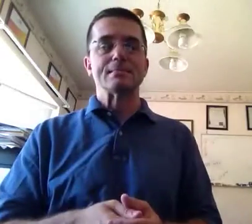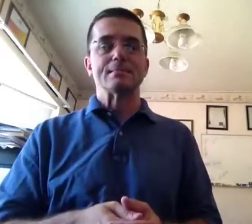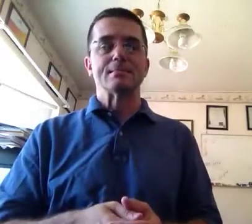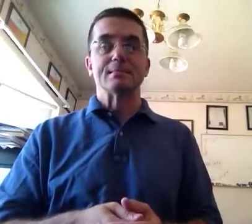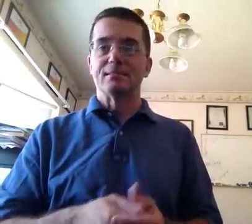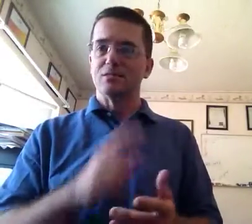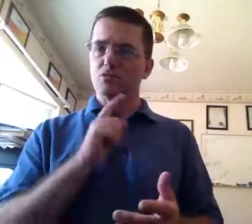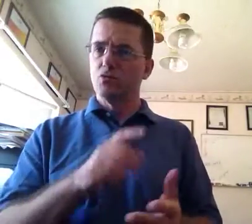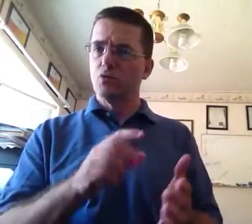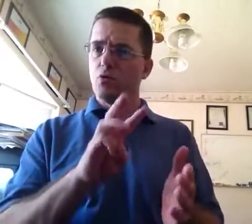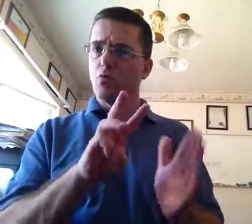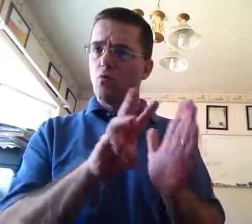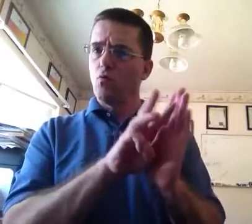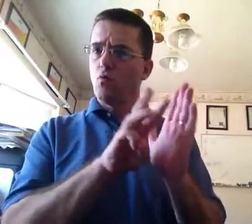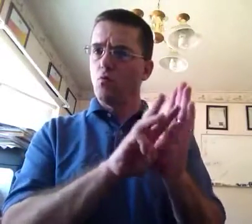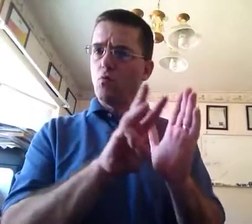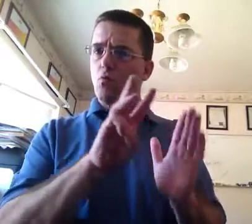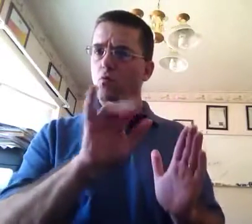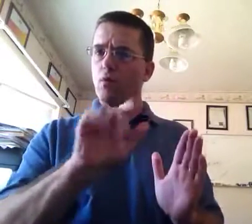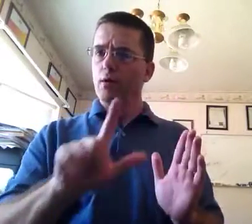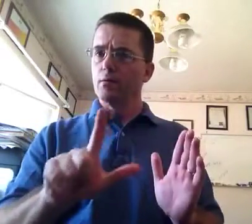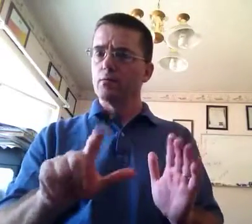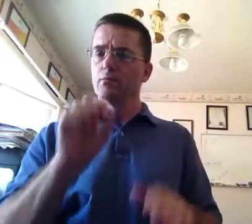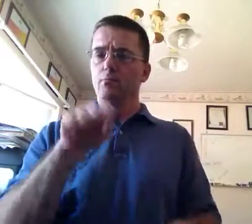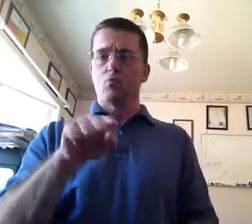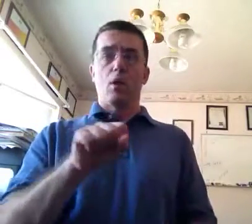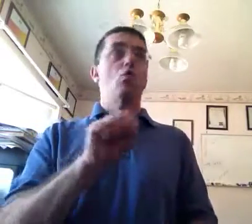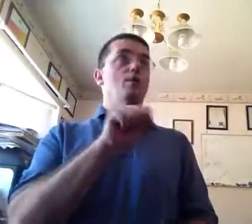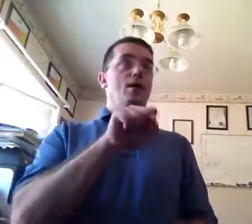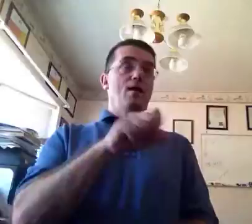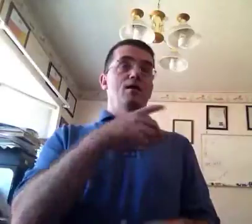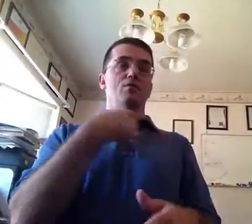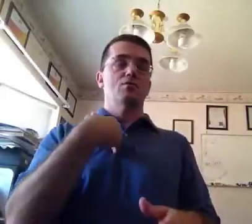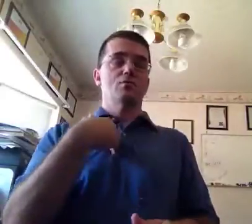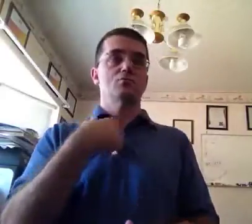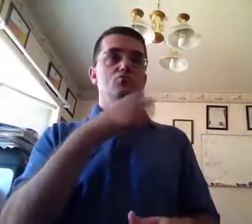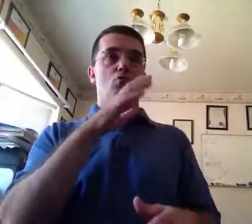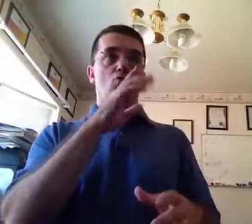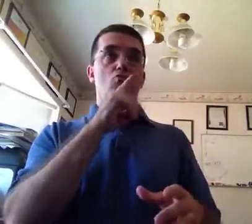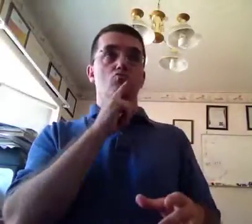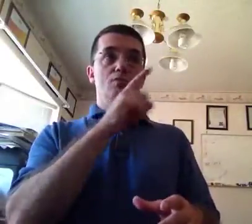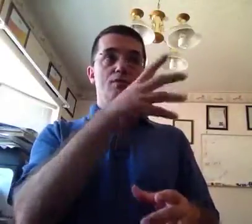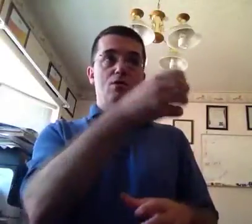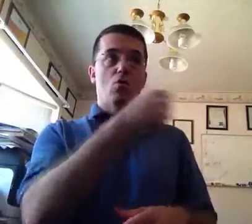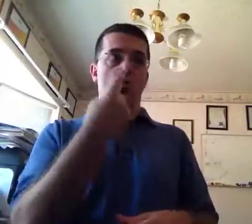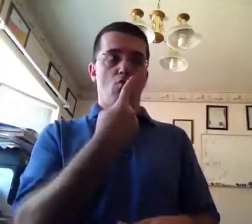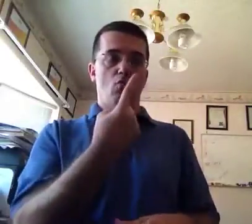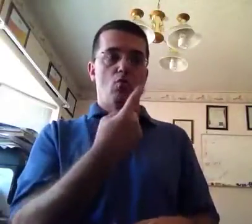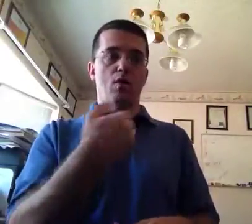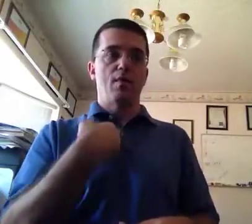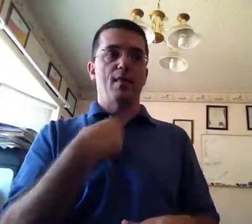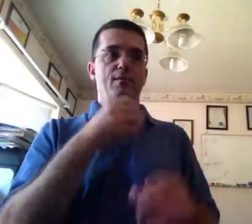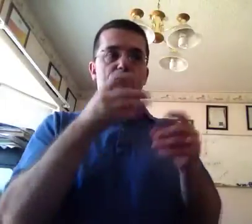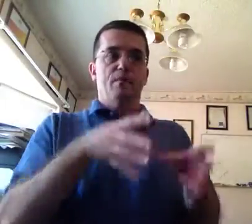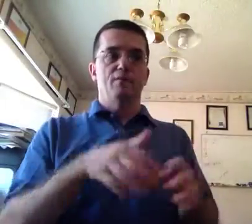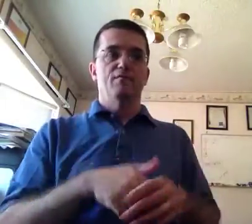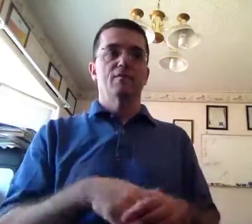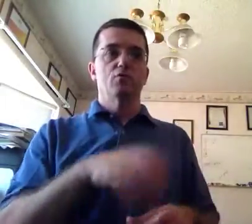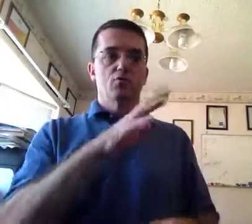will? Oh yes, there's a will. Your husband is the sole heir? He is the sole heir. Okay. So